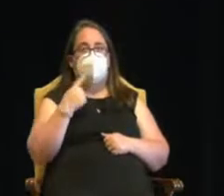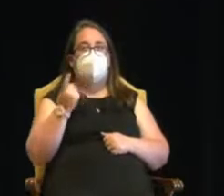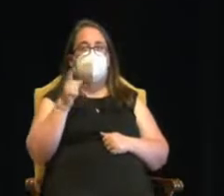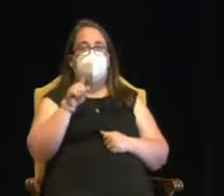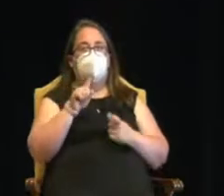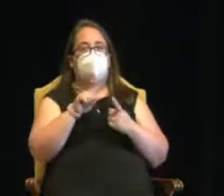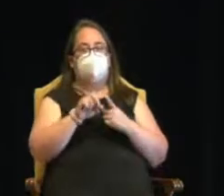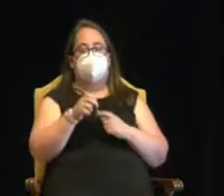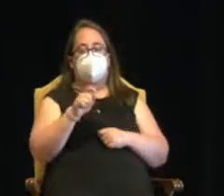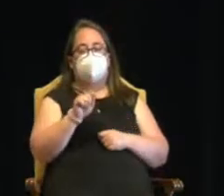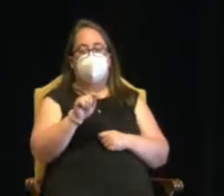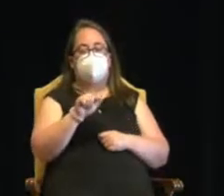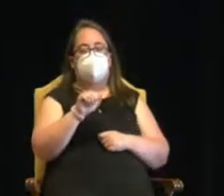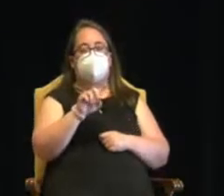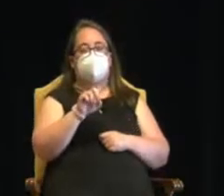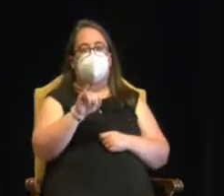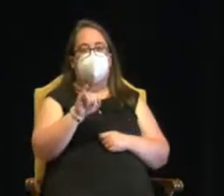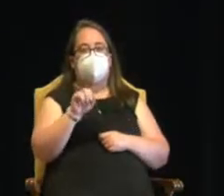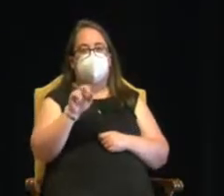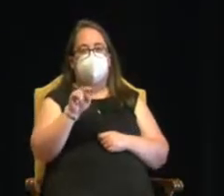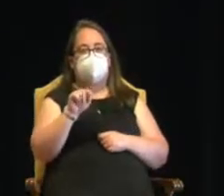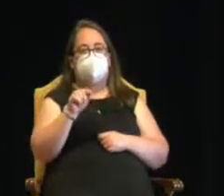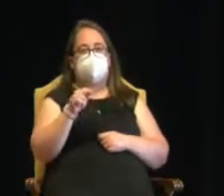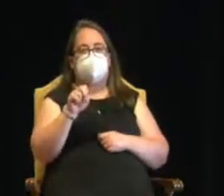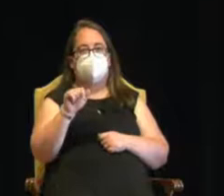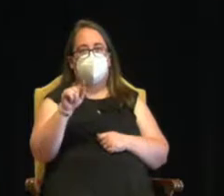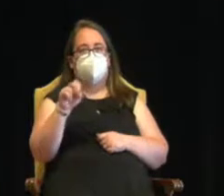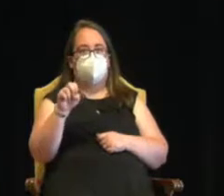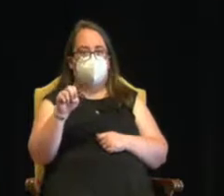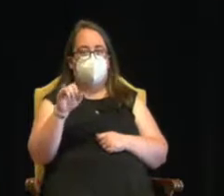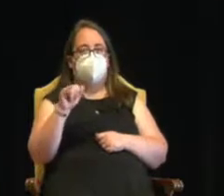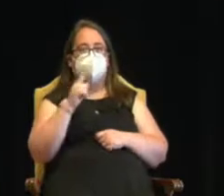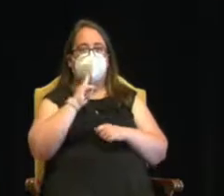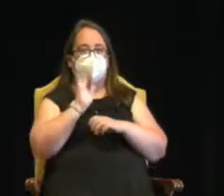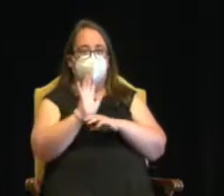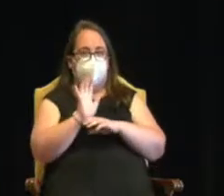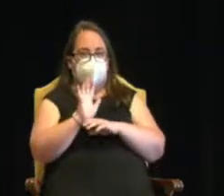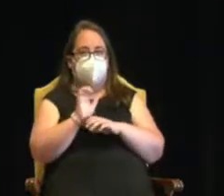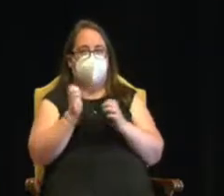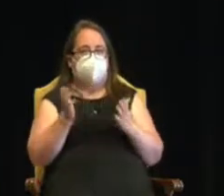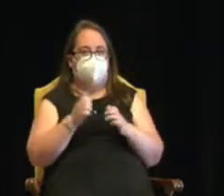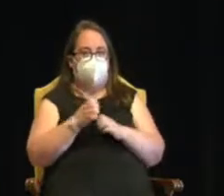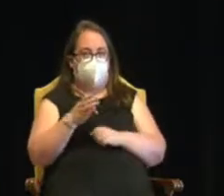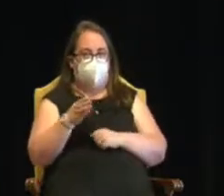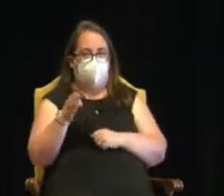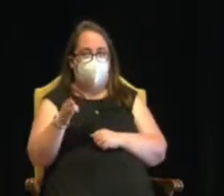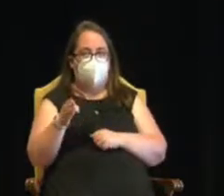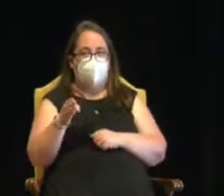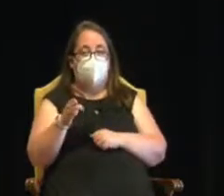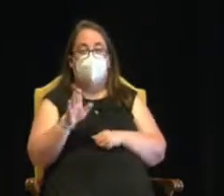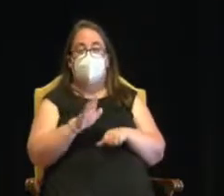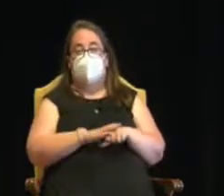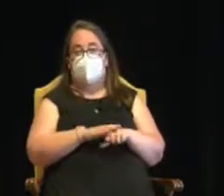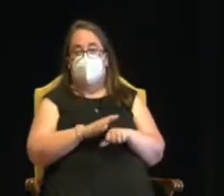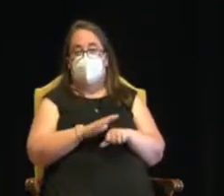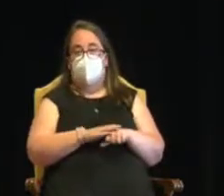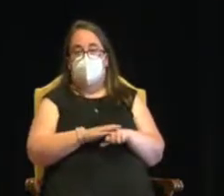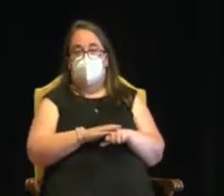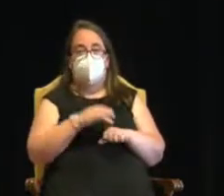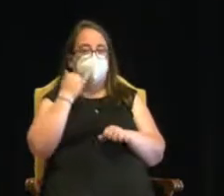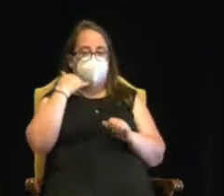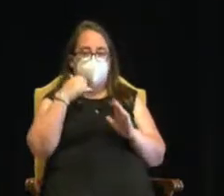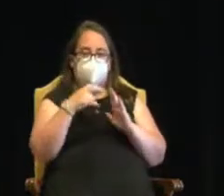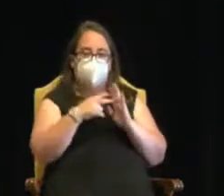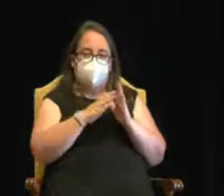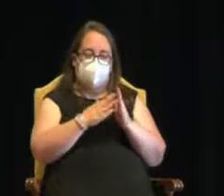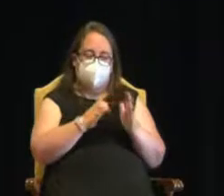set of Lady in the Lake, which is being filmed in Baltimore. And spoiler alert, if you haven't read the book,